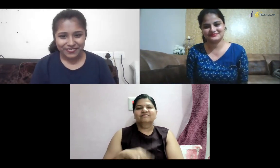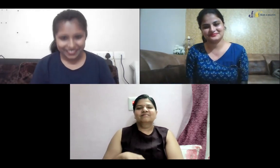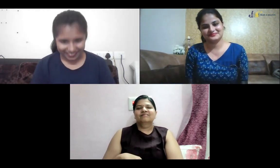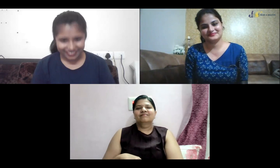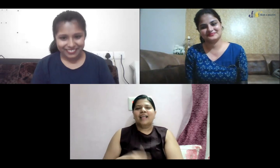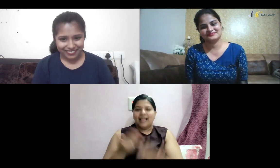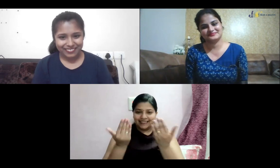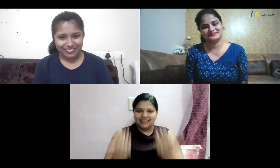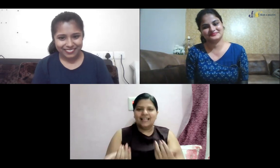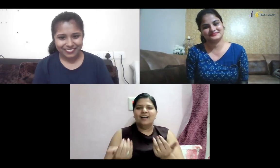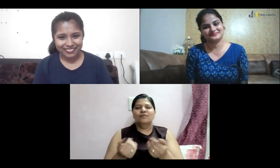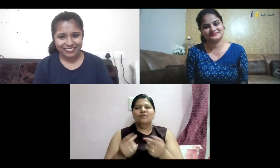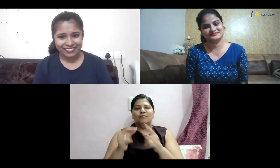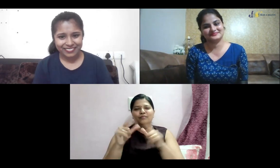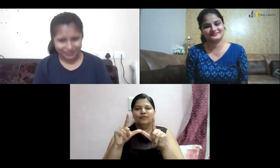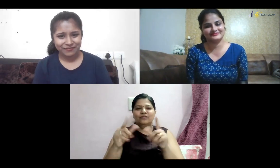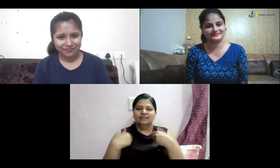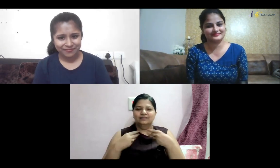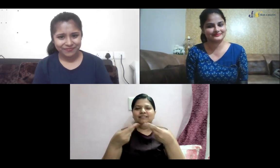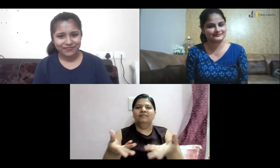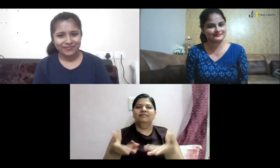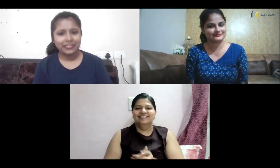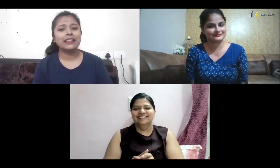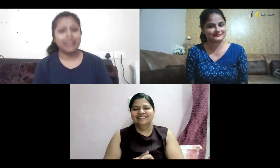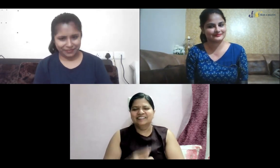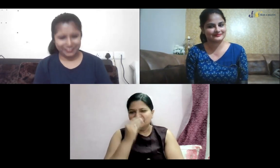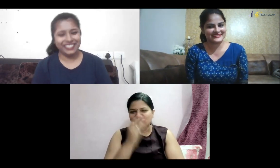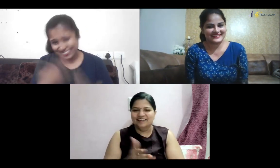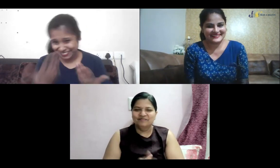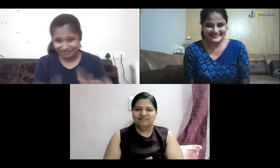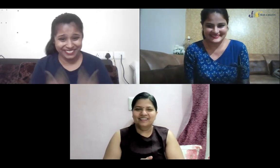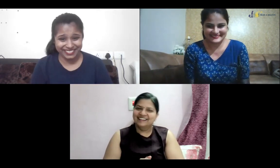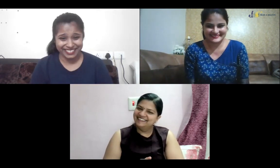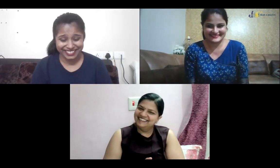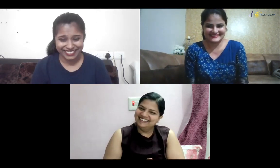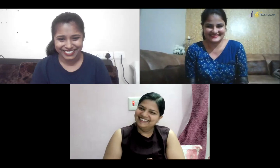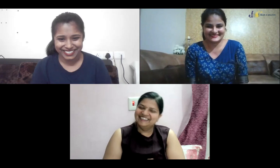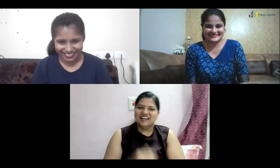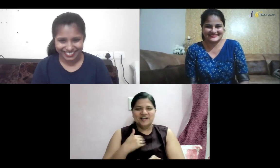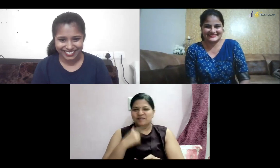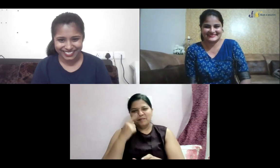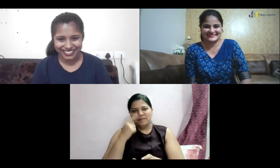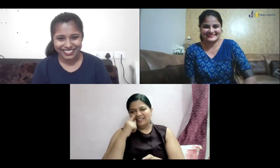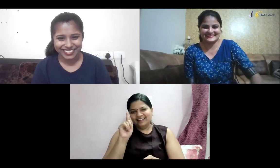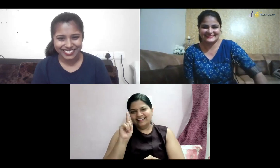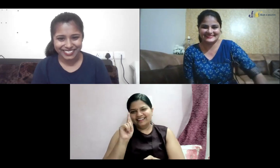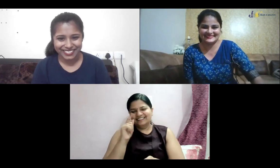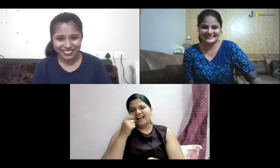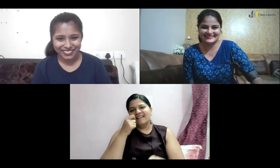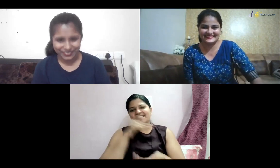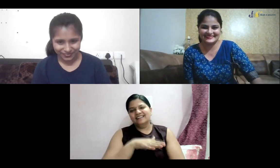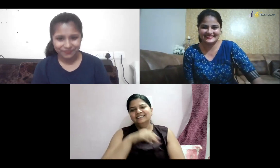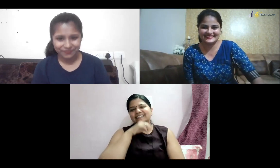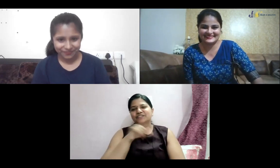anything related to this? Yes, I can easily give you the proof. It's so easy for me. So